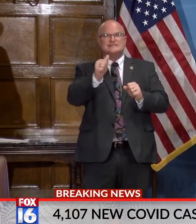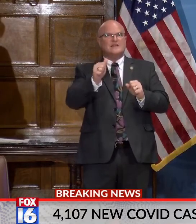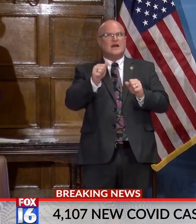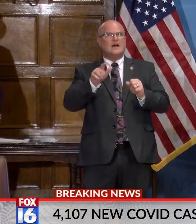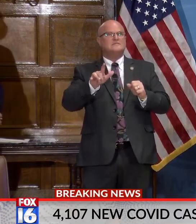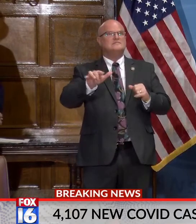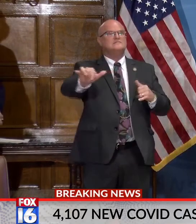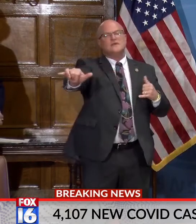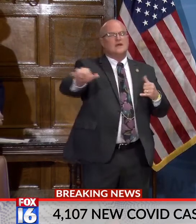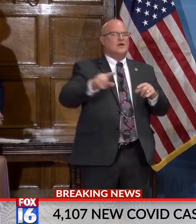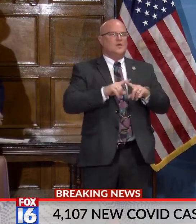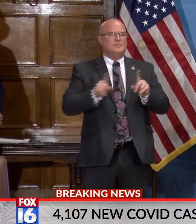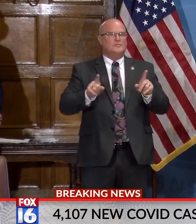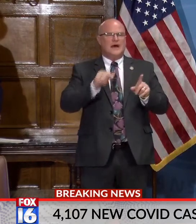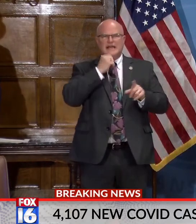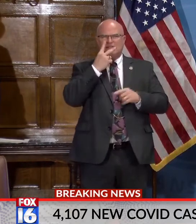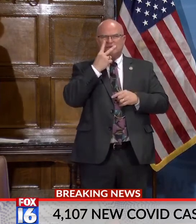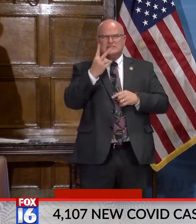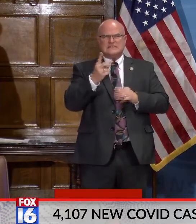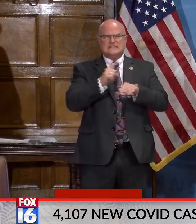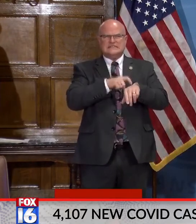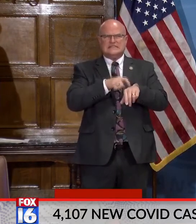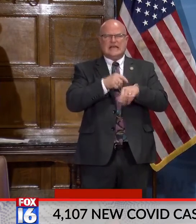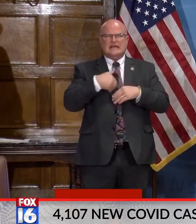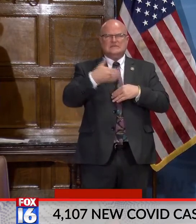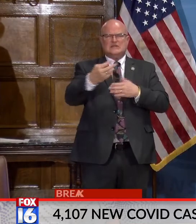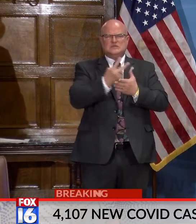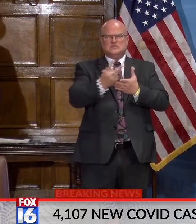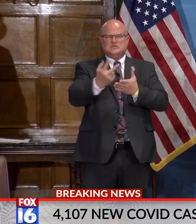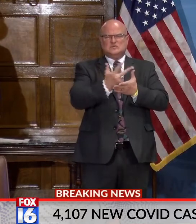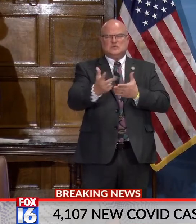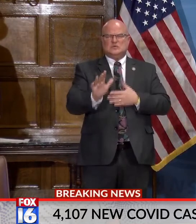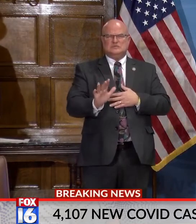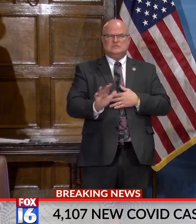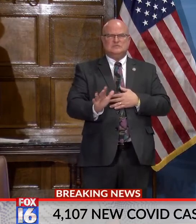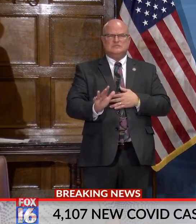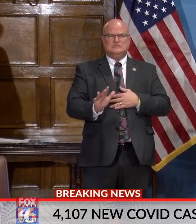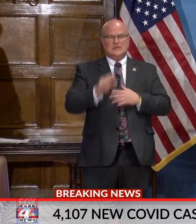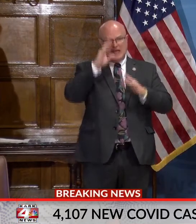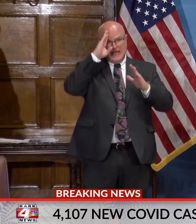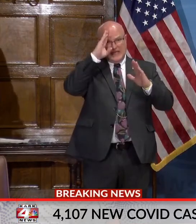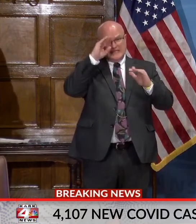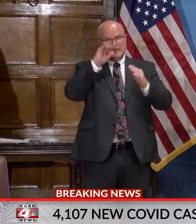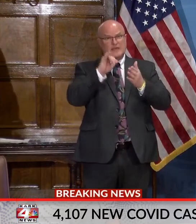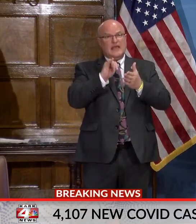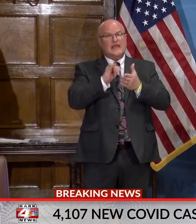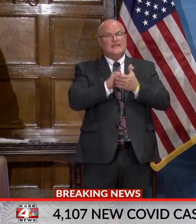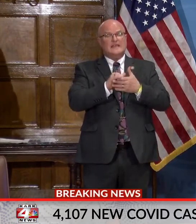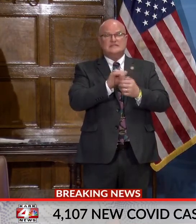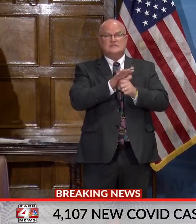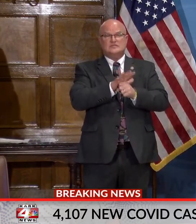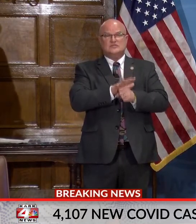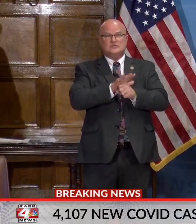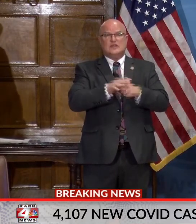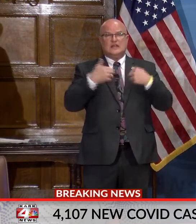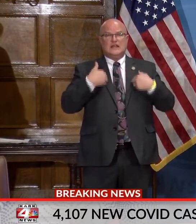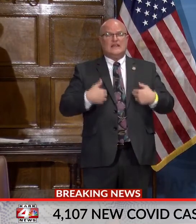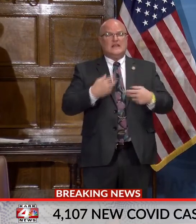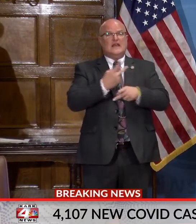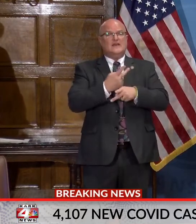but I don't foresee a critical moment in the next 2 to 3 weeks. I do anticipate, though, that the strain on the healthcare system